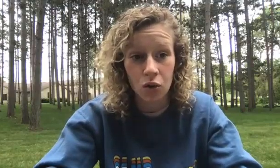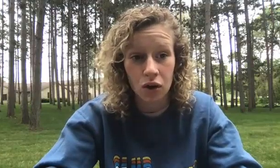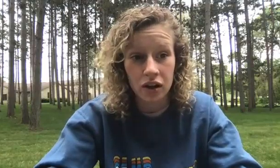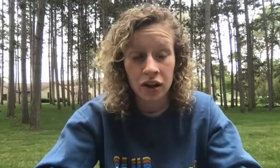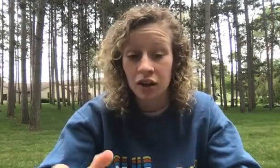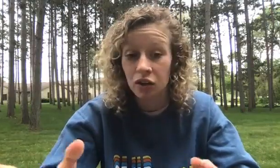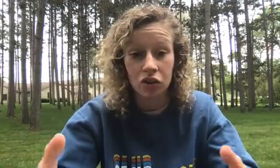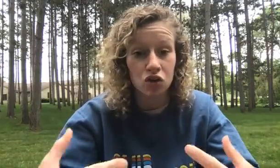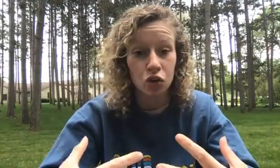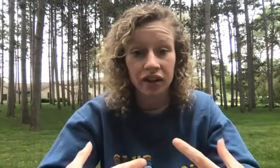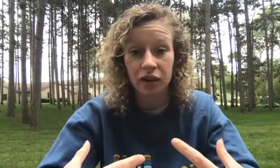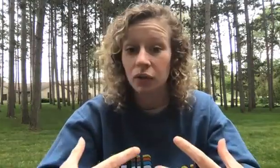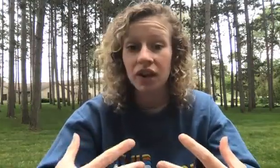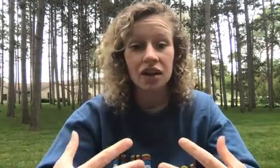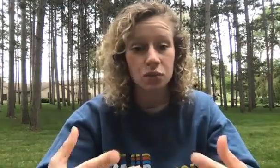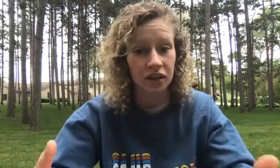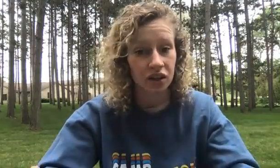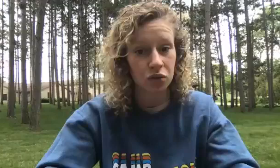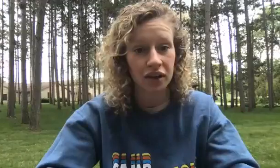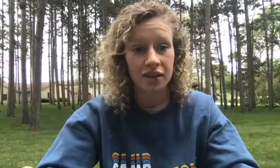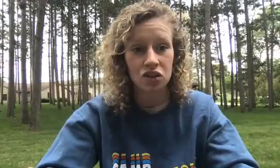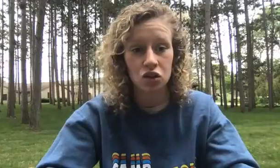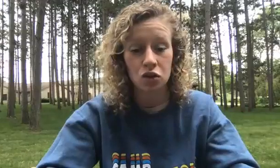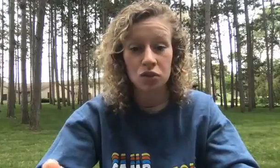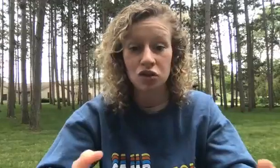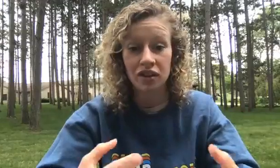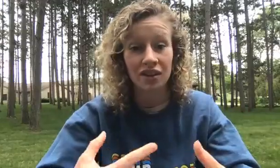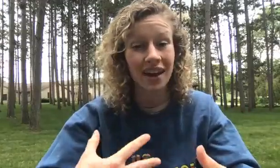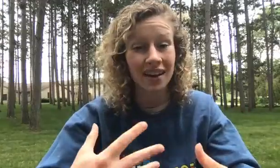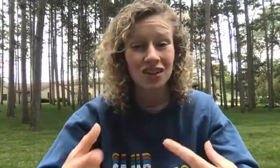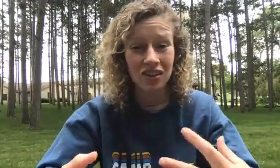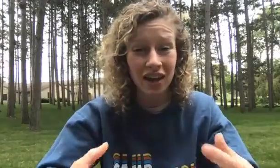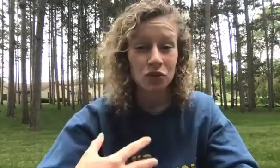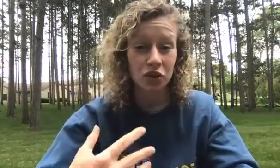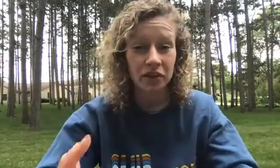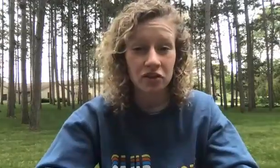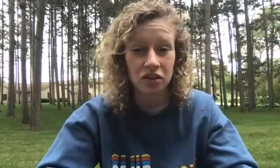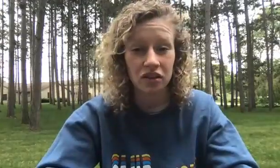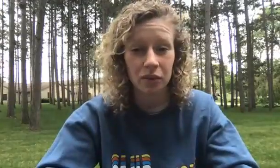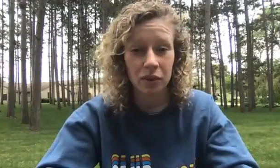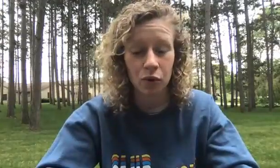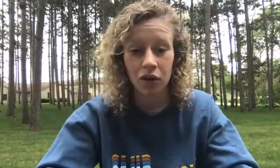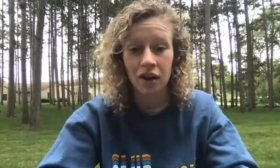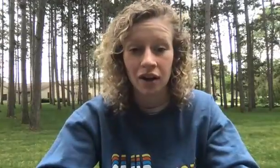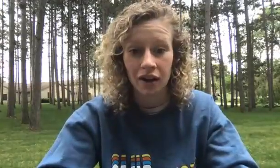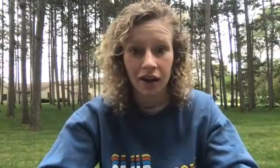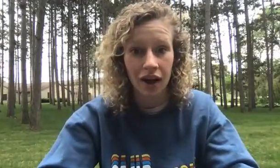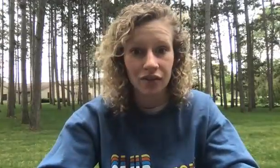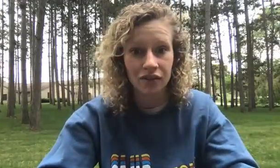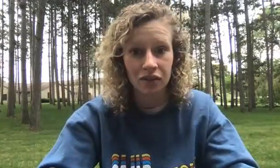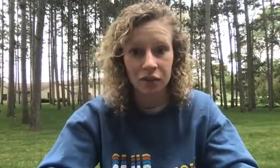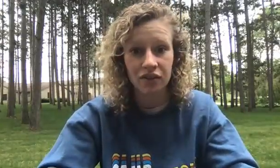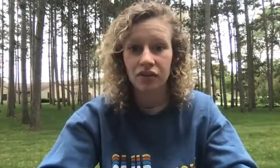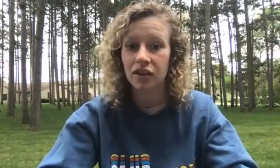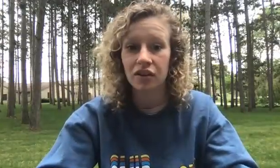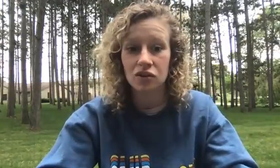kryan@campcourageous.org. You can join in with us. We're going to do it on Zoom, so you can kind of interact with your peers a little bit more and have a little bit of a